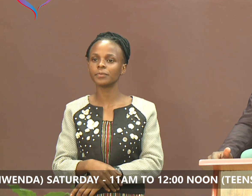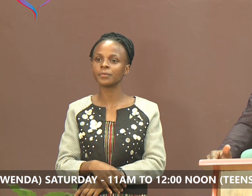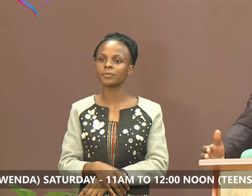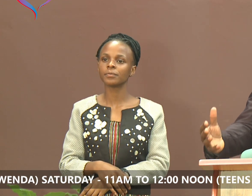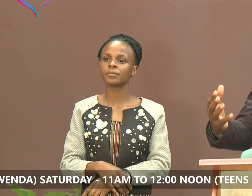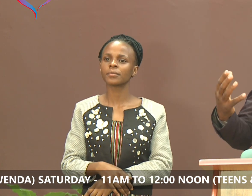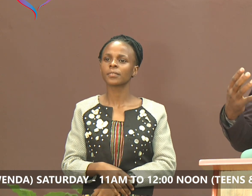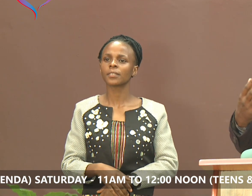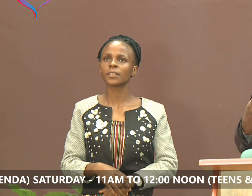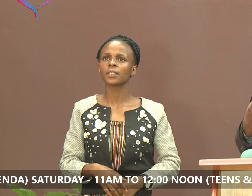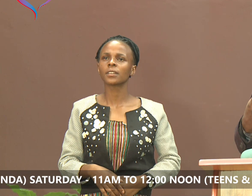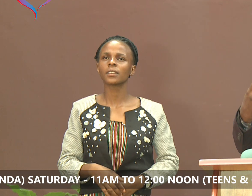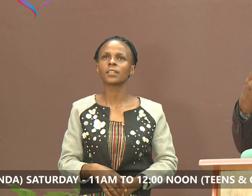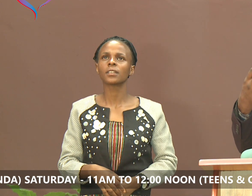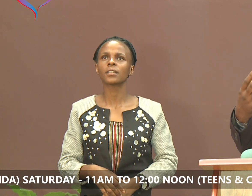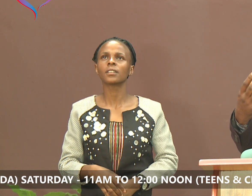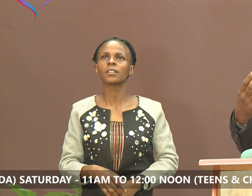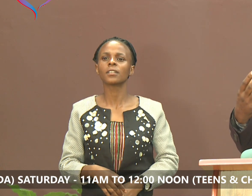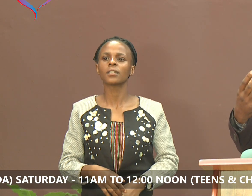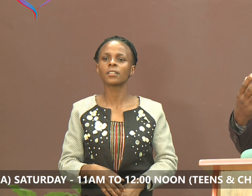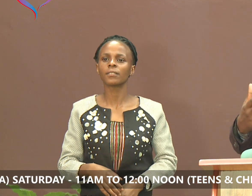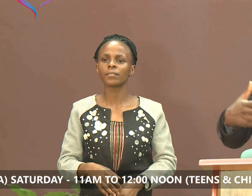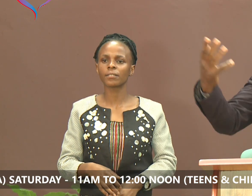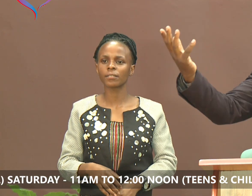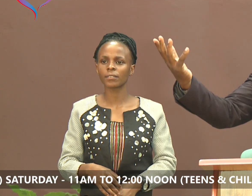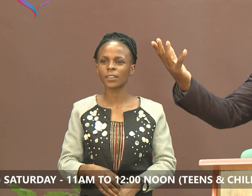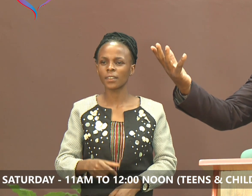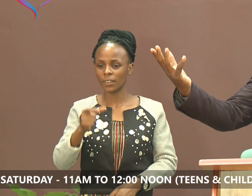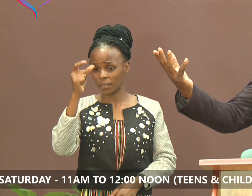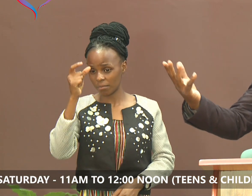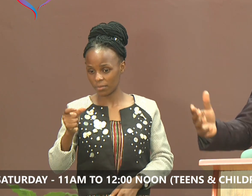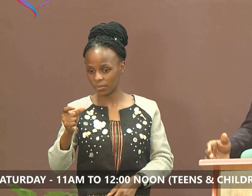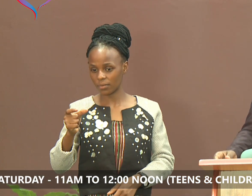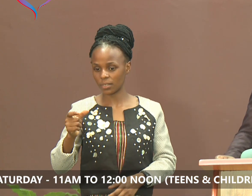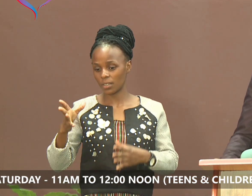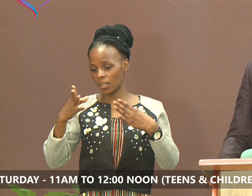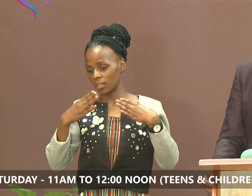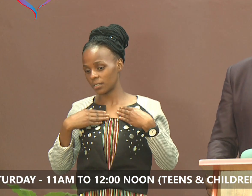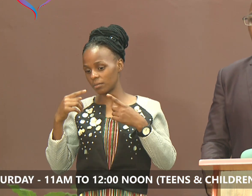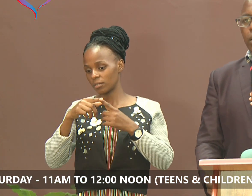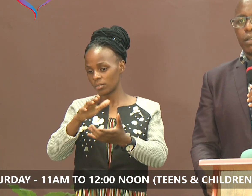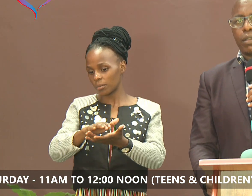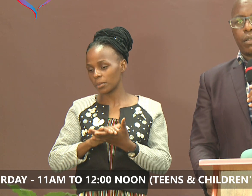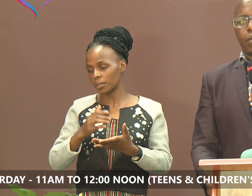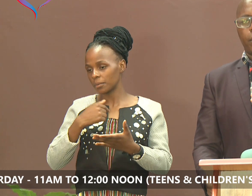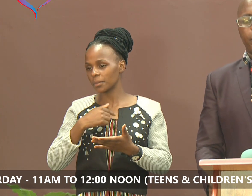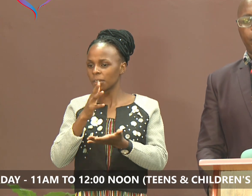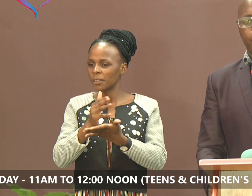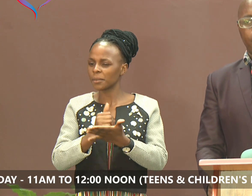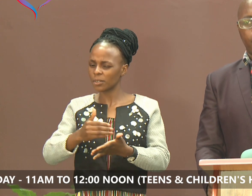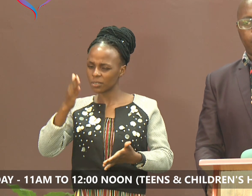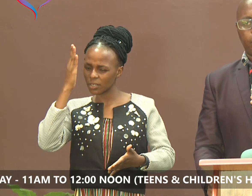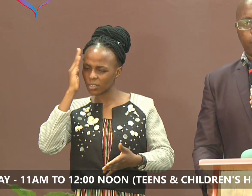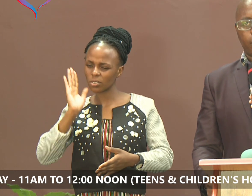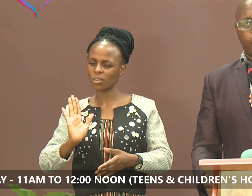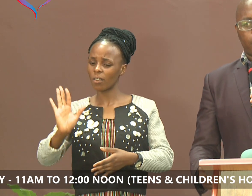Someone came to my, into my life because she knew that her future will be secure. Omuntu yajja mu bulamu bwange, omukyala yajja mu bulamu bwange